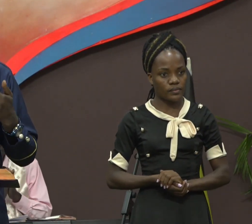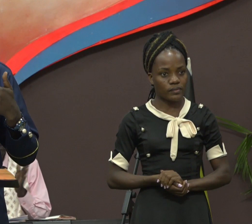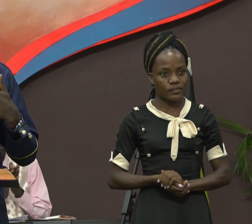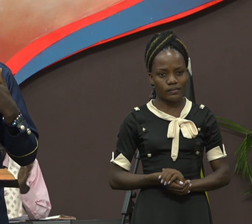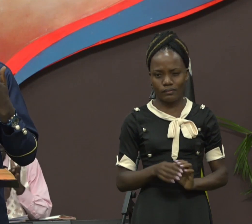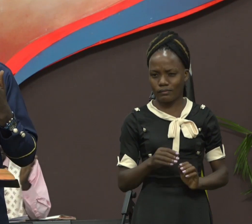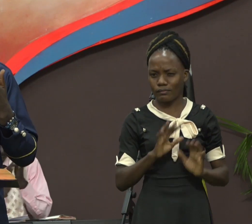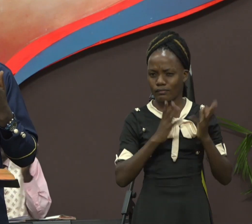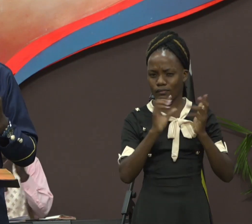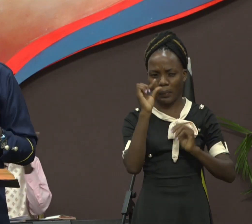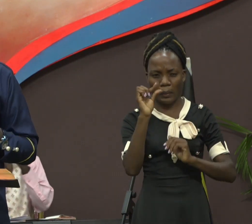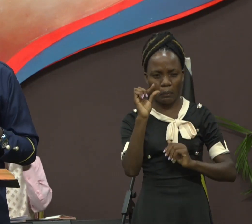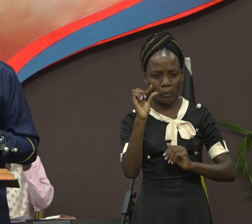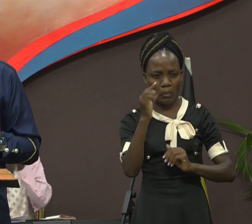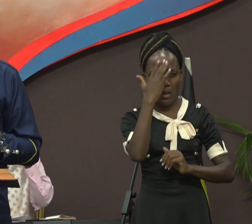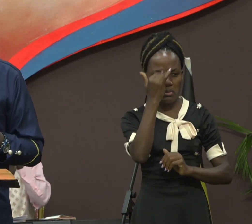Obugalo bwani bwango babomu.